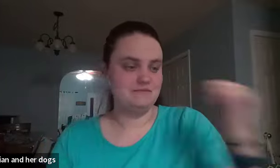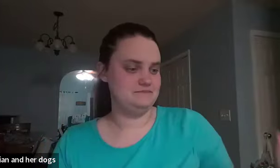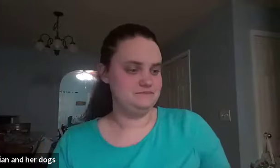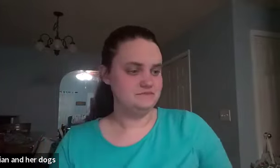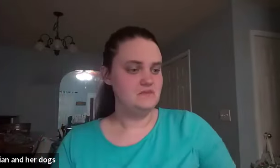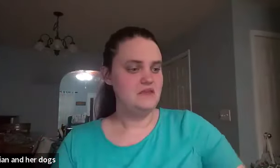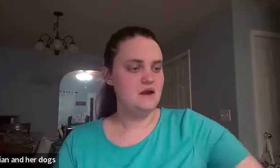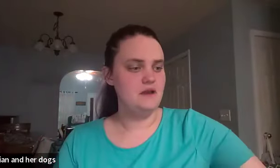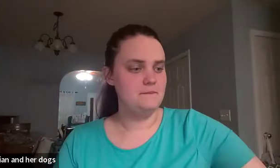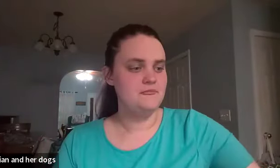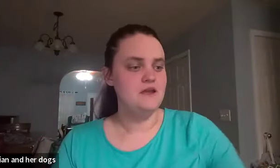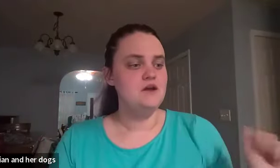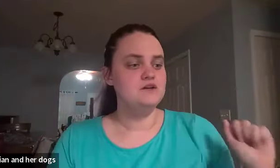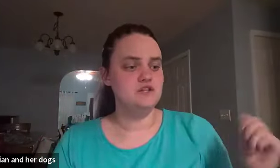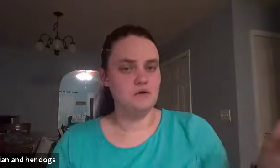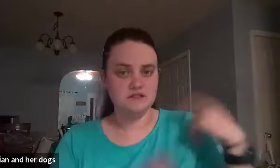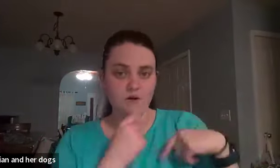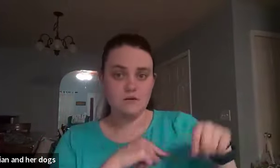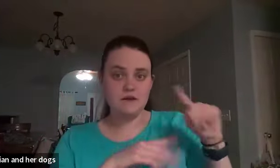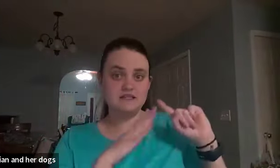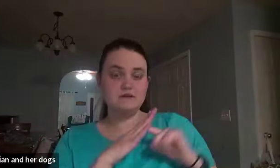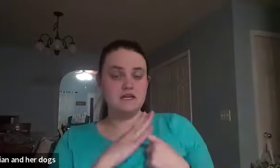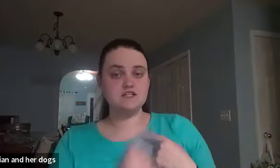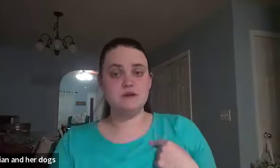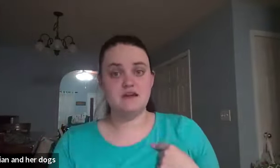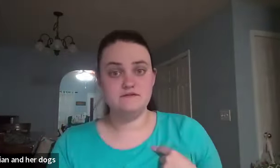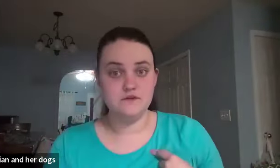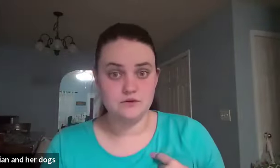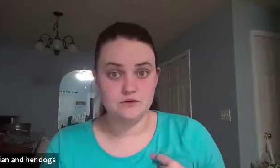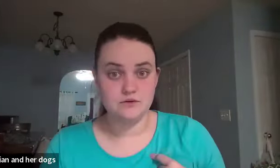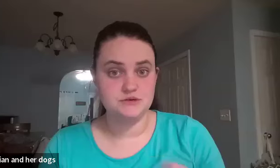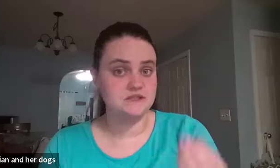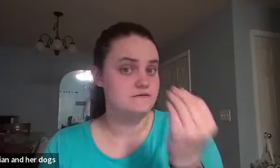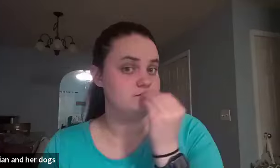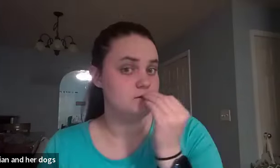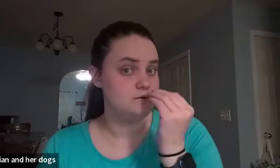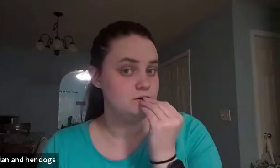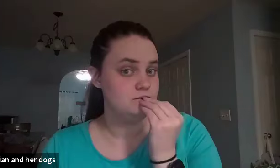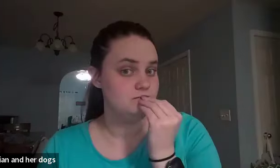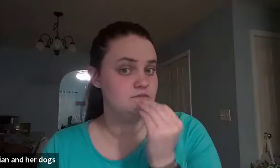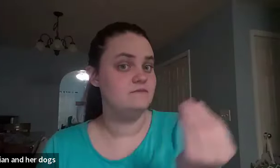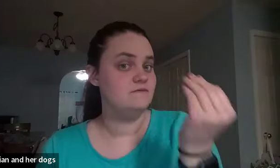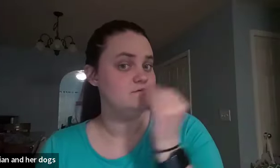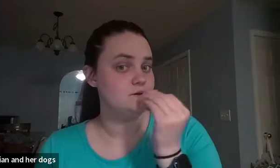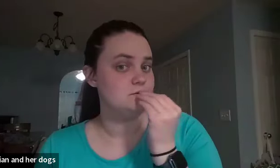Strawberry. Okay. So let's go all the way back to the beginning. So we had food, which was food,